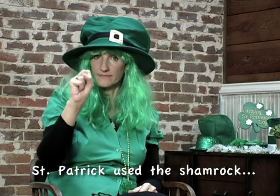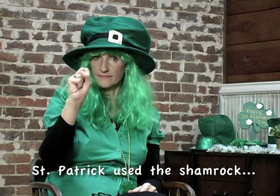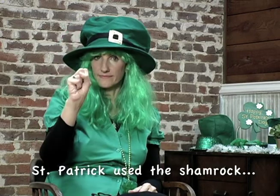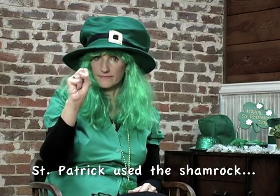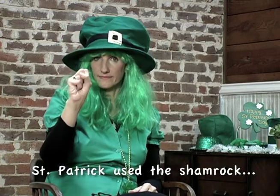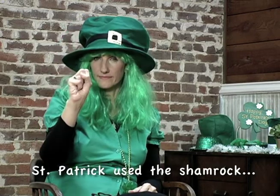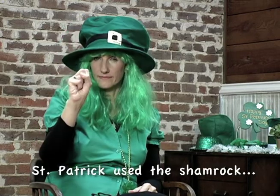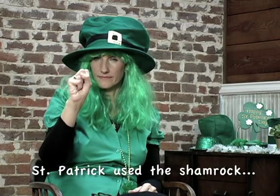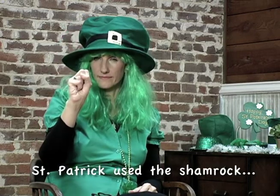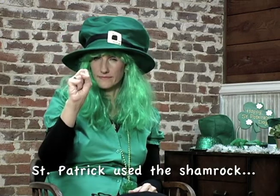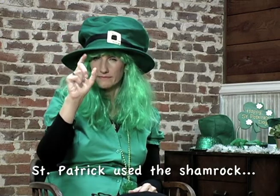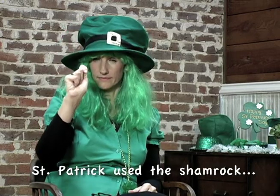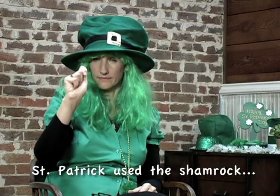one.